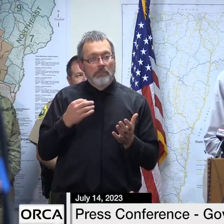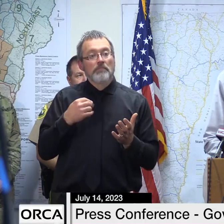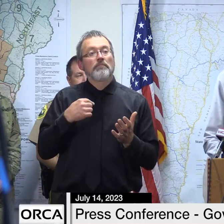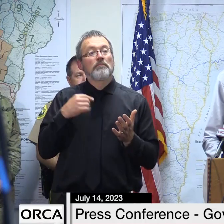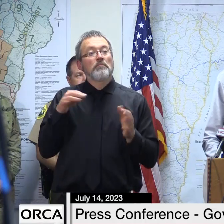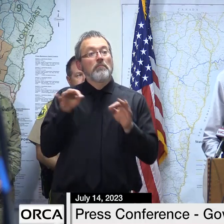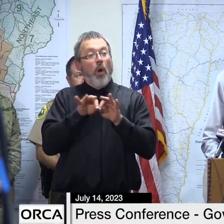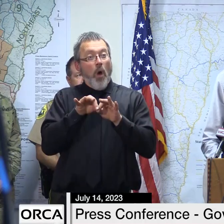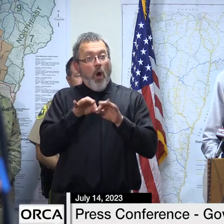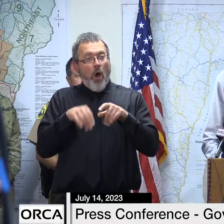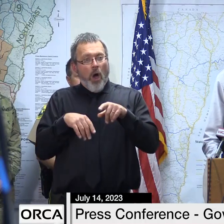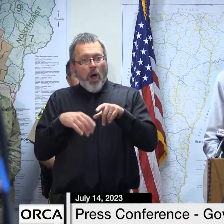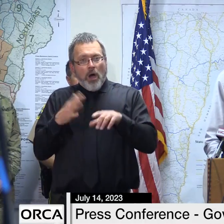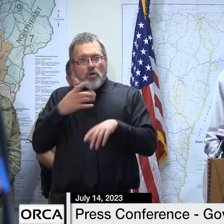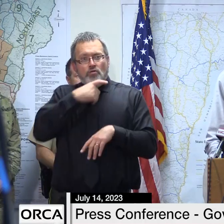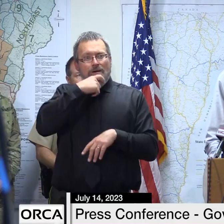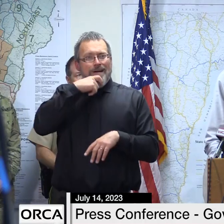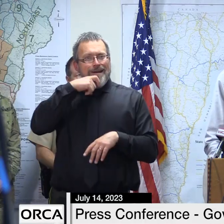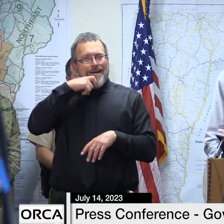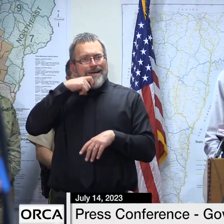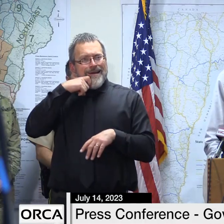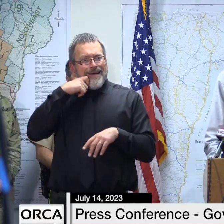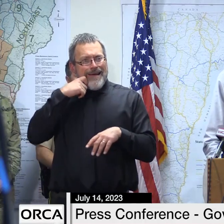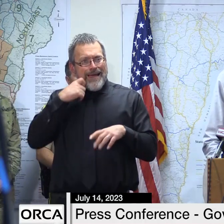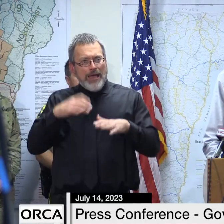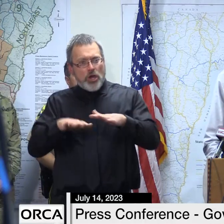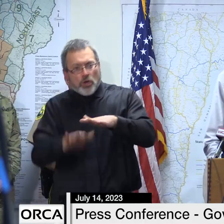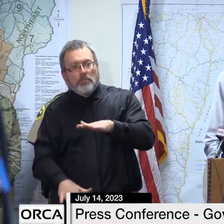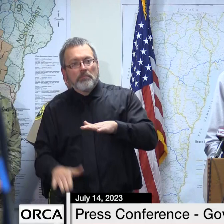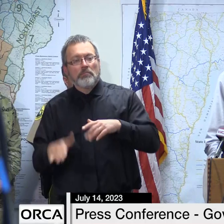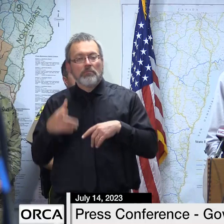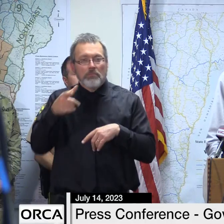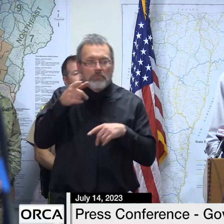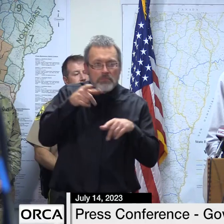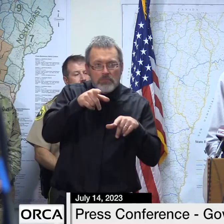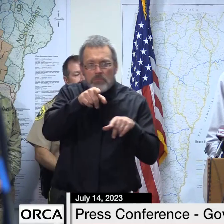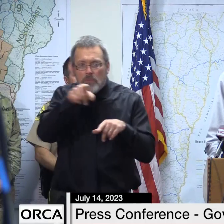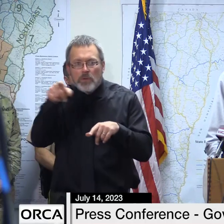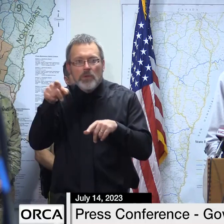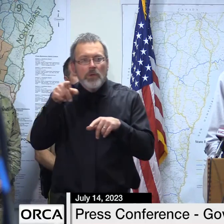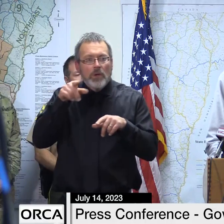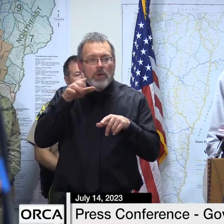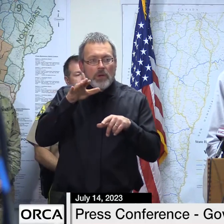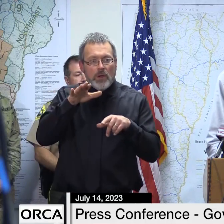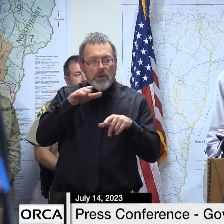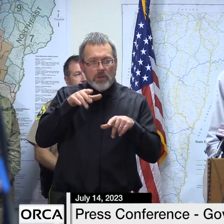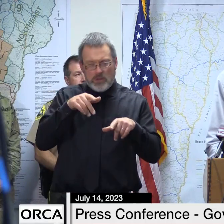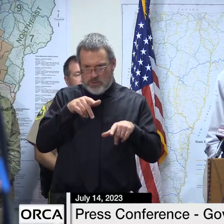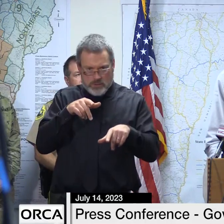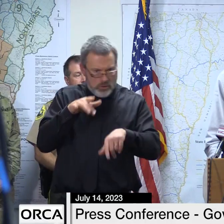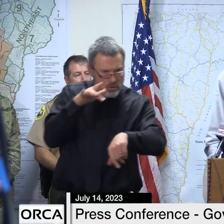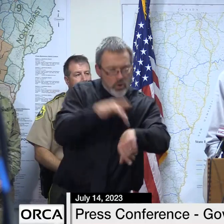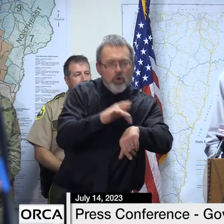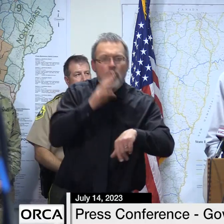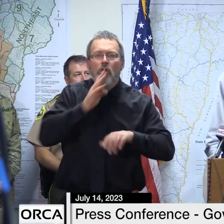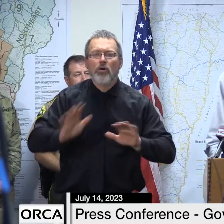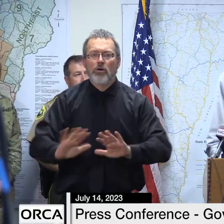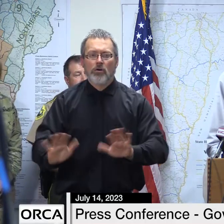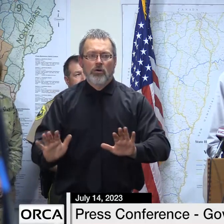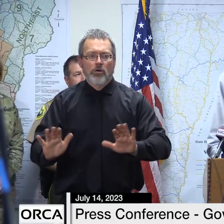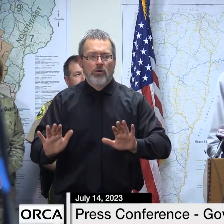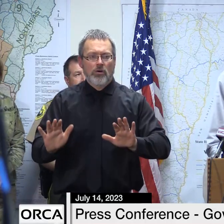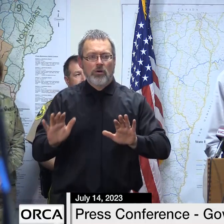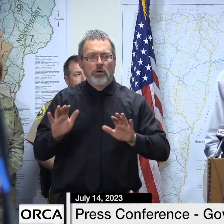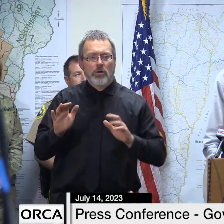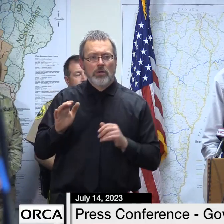people and pets should stay out of any body of water after a heavy rain or flooding event. This has always been true, even